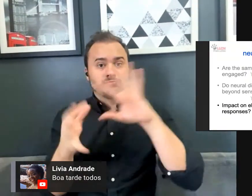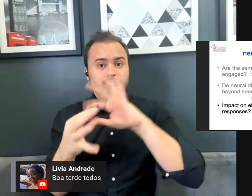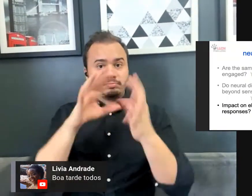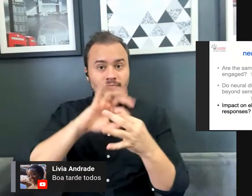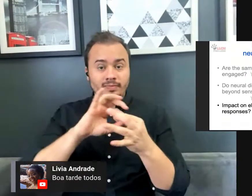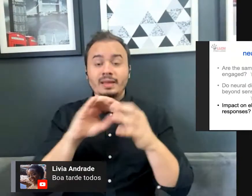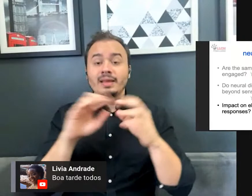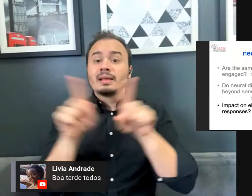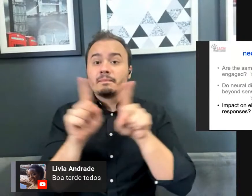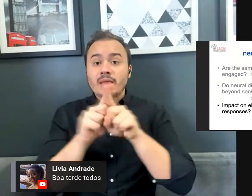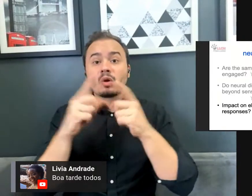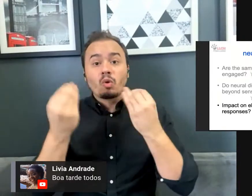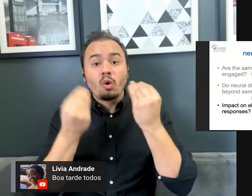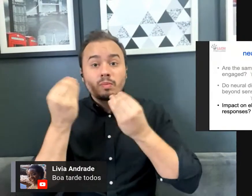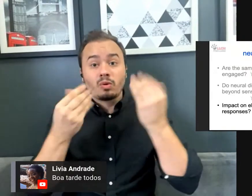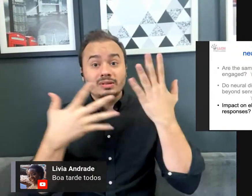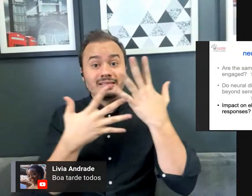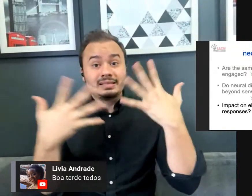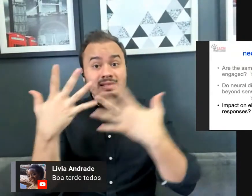electrophysiology.